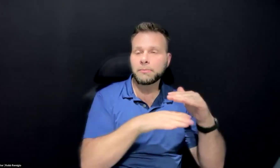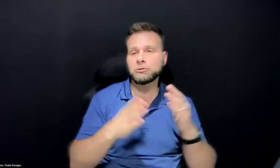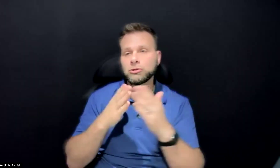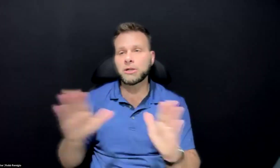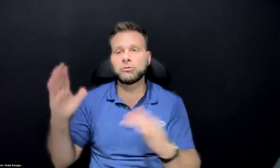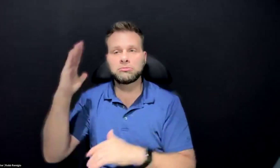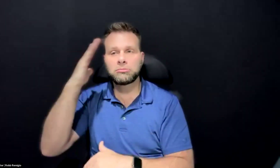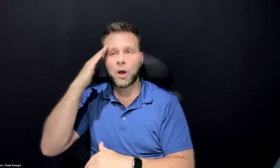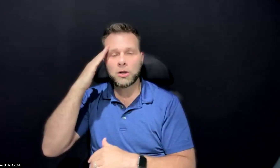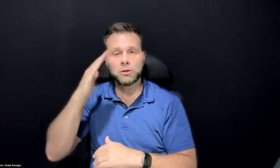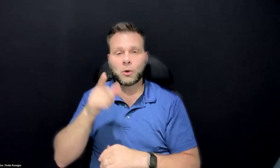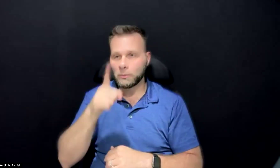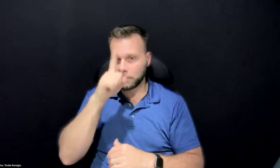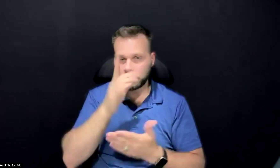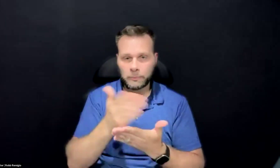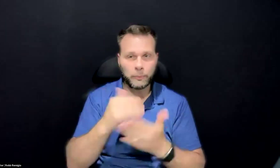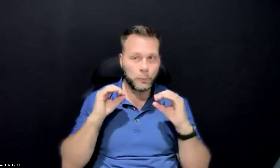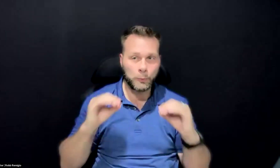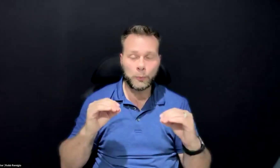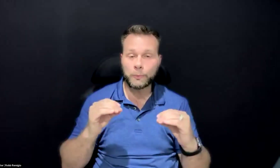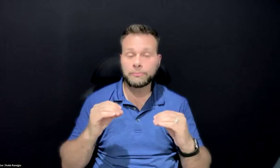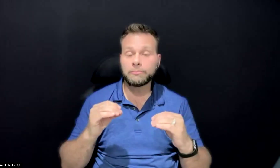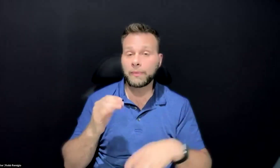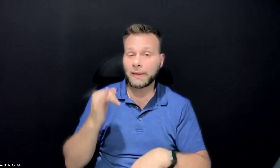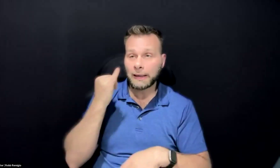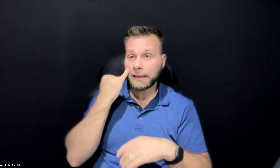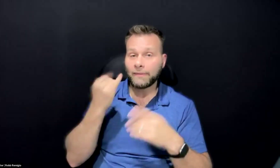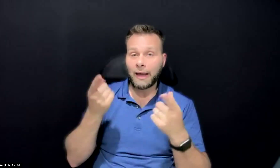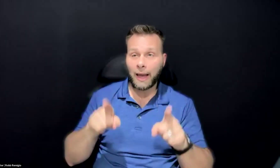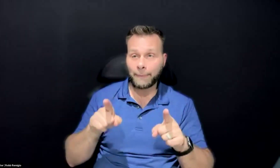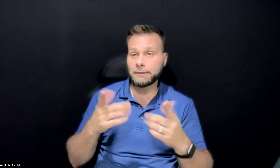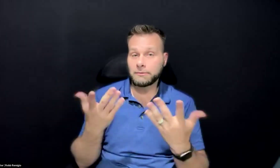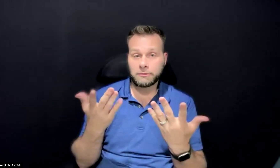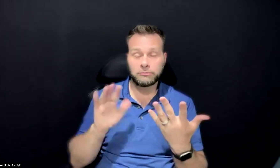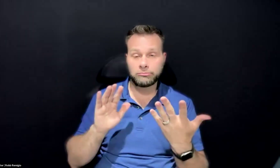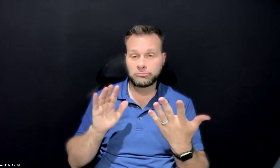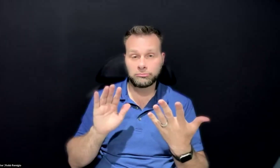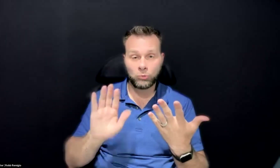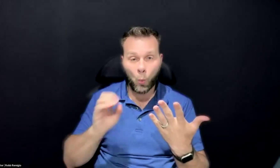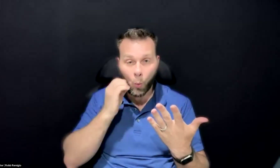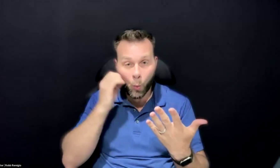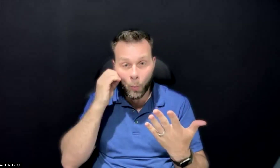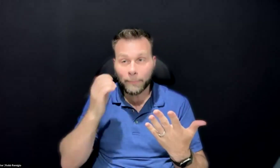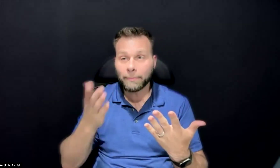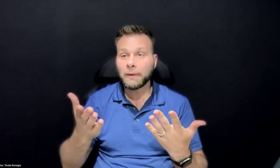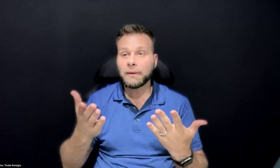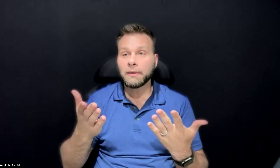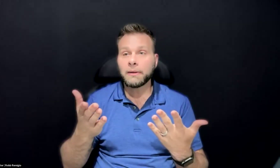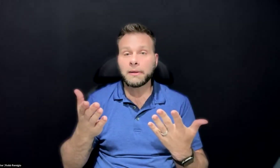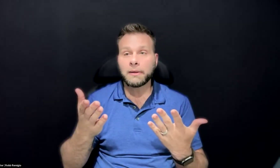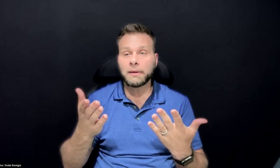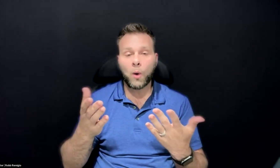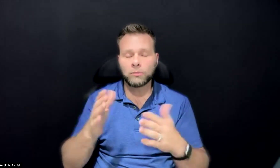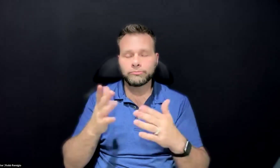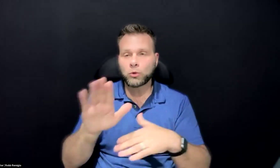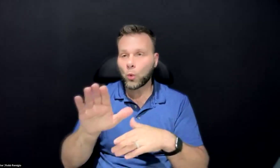awareness, so you don't freak out. If you're doing this in a physical location, very important you get there ahead of time.